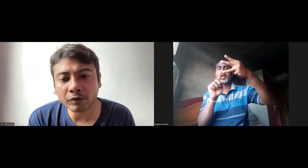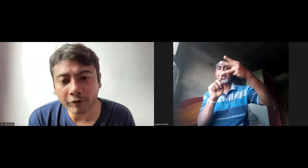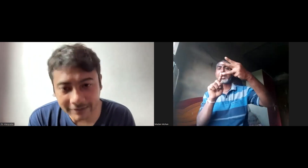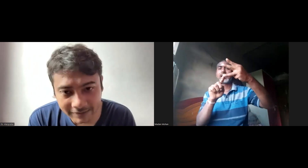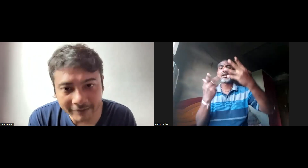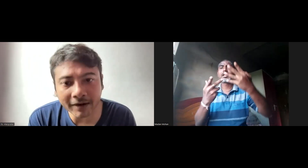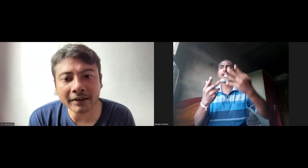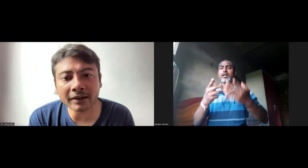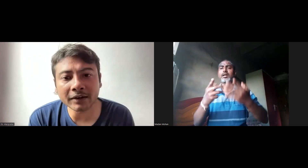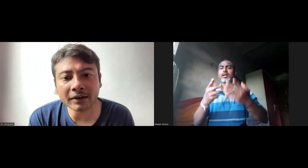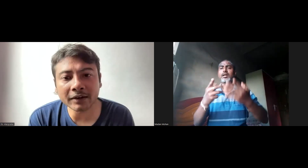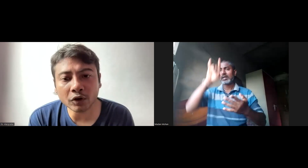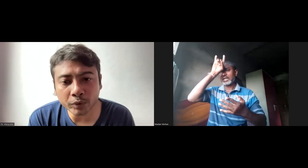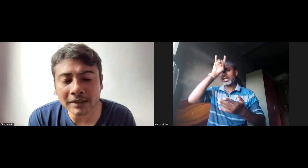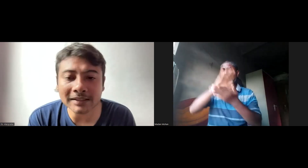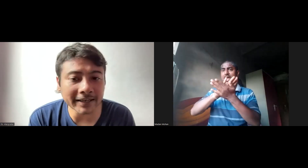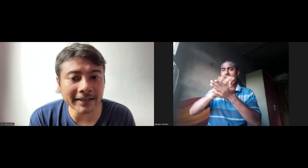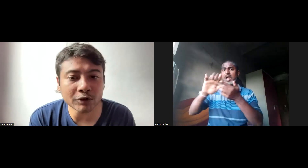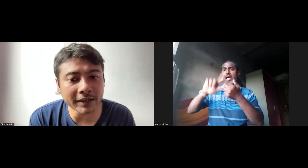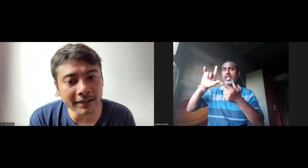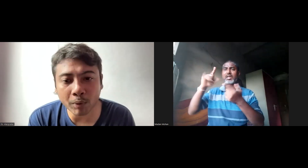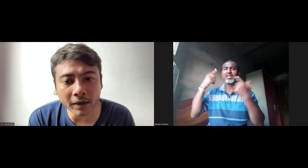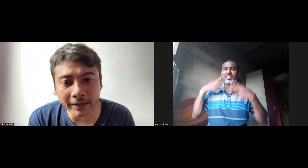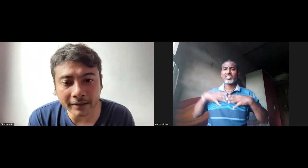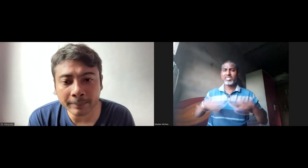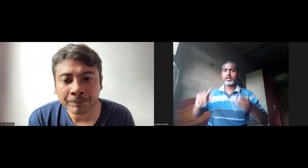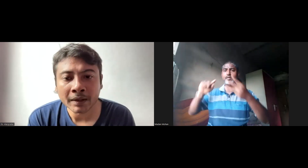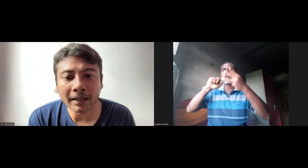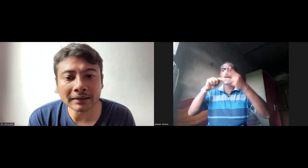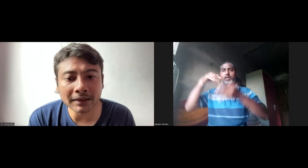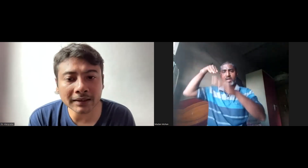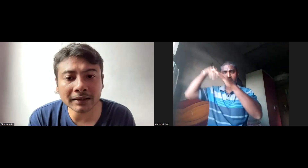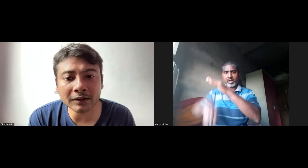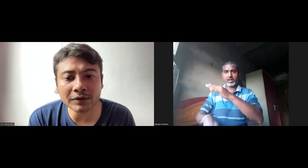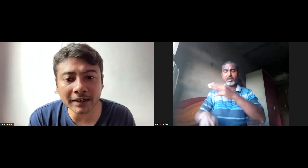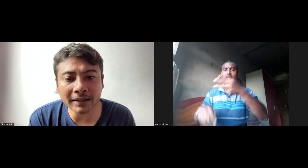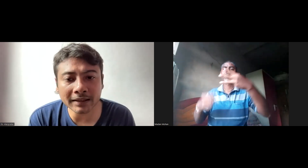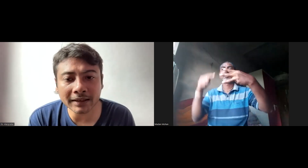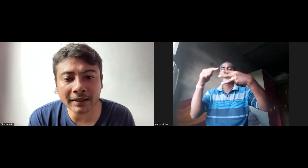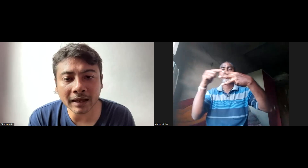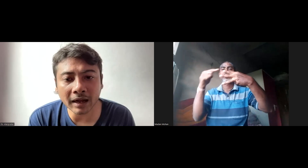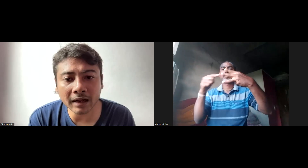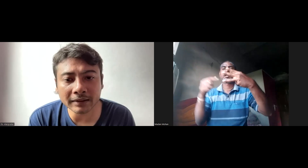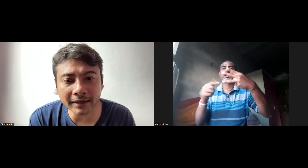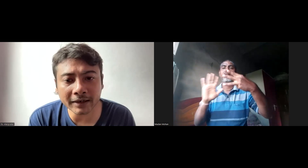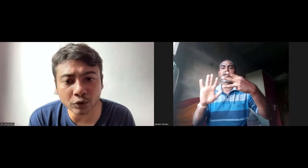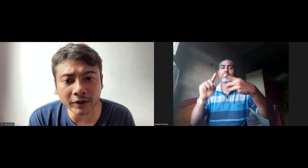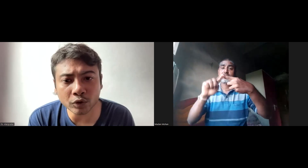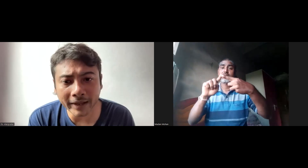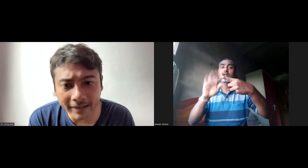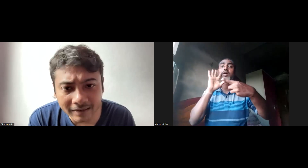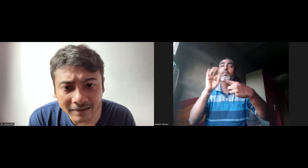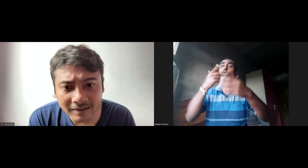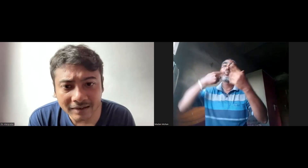So is it like 1 year or 2 years? And the second you said they're born again. And the third, you said that they